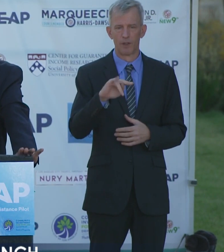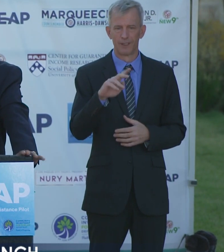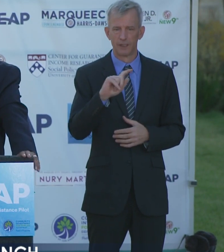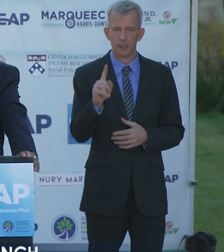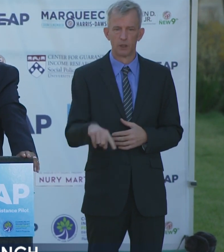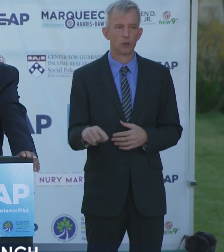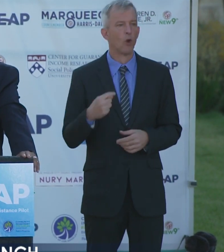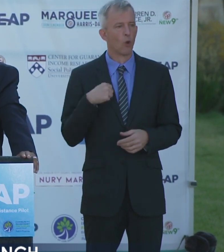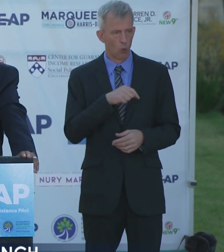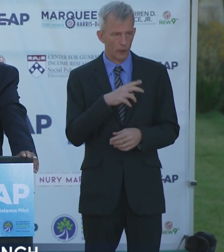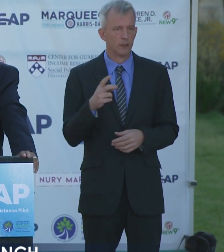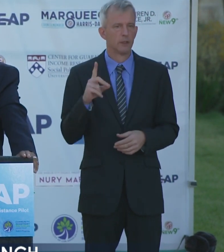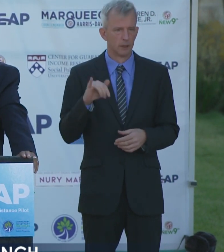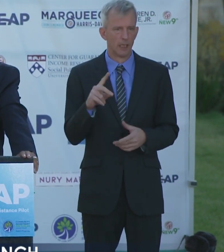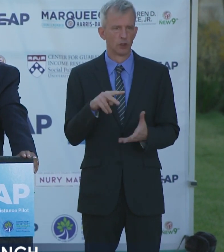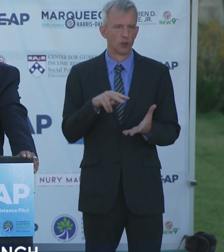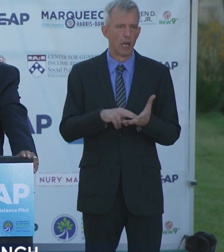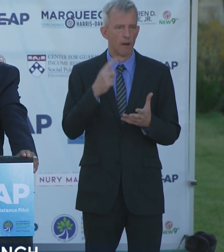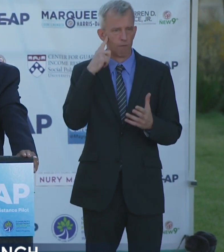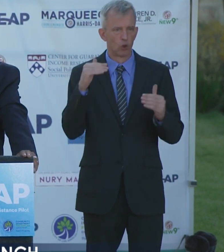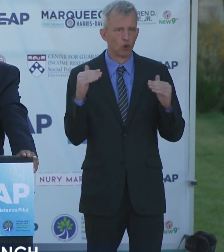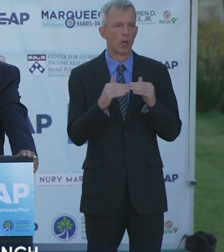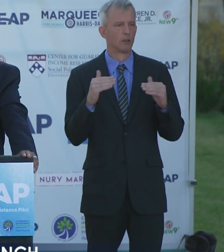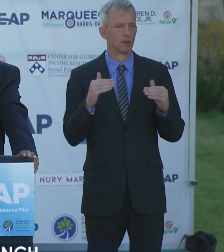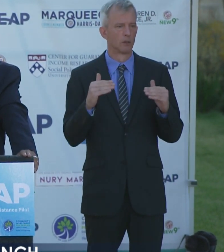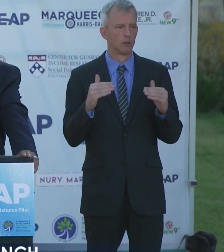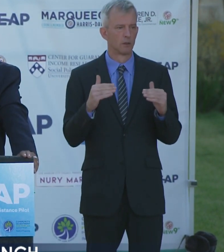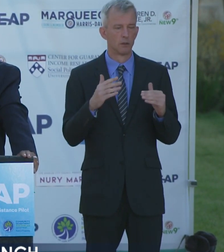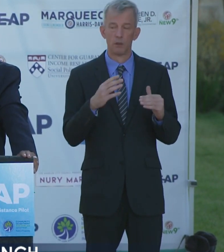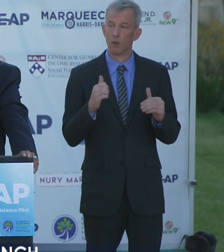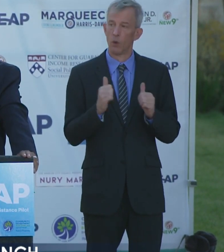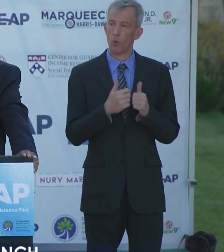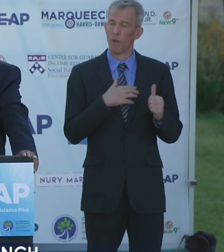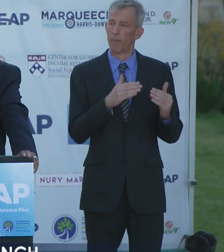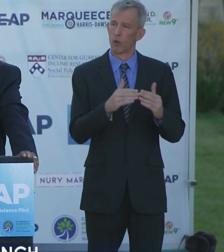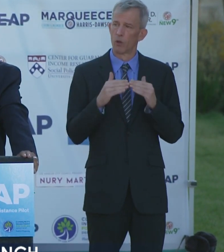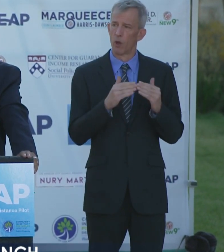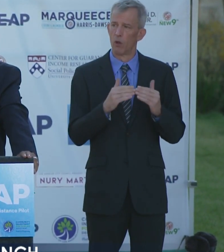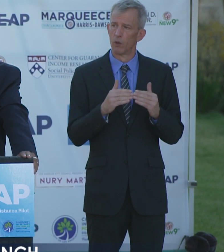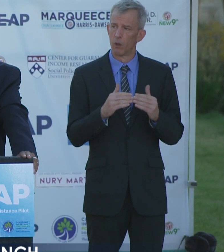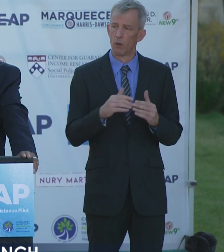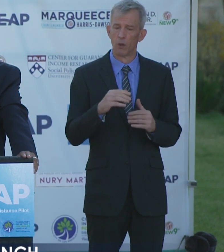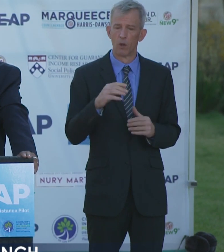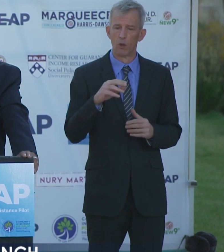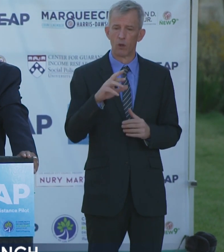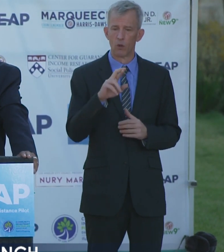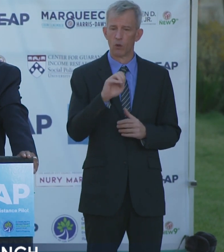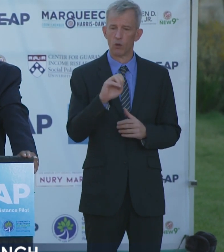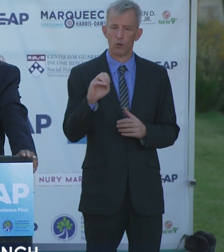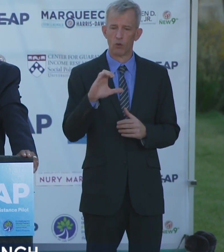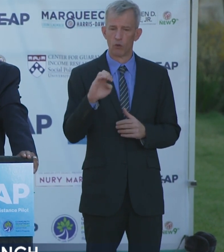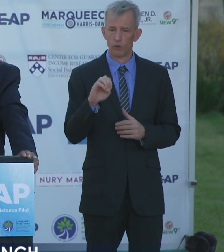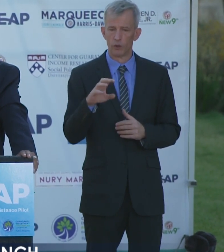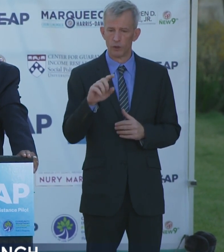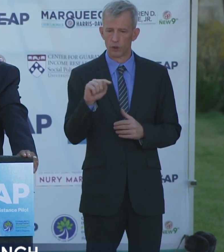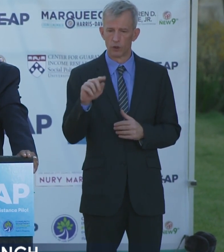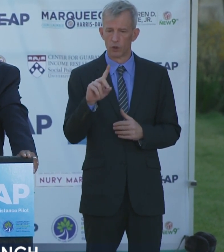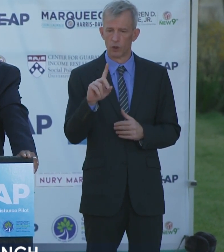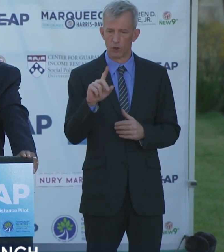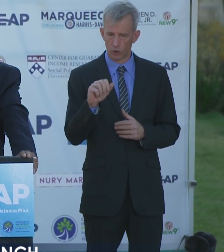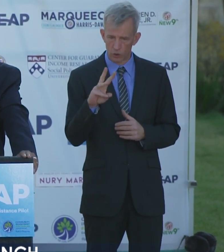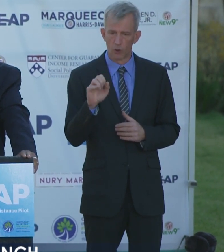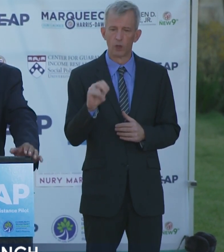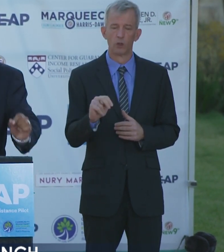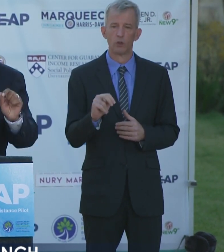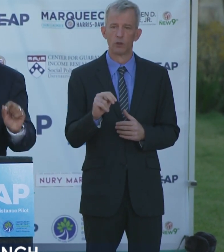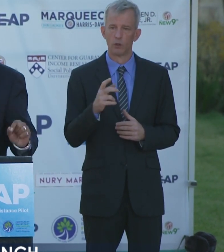justice and equality. And with my colleague, Marquis Dawson, and other members of the council, we're delivering